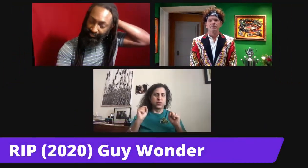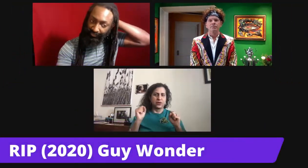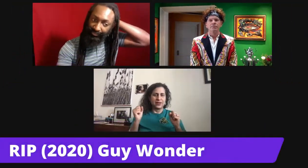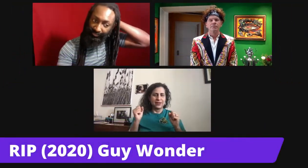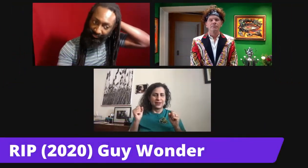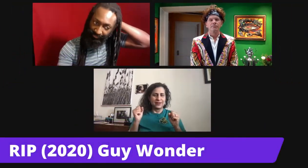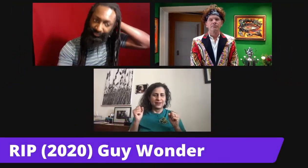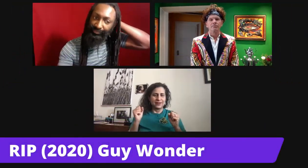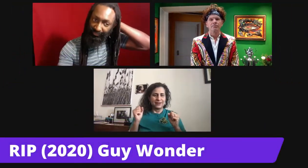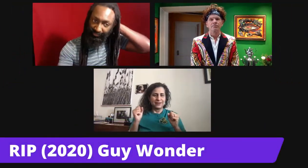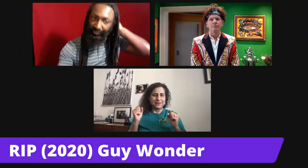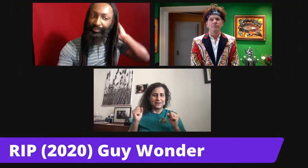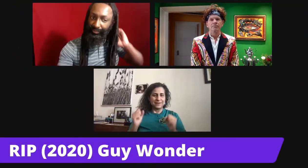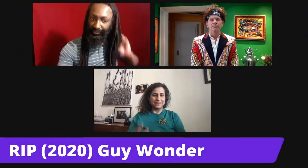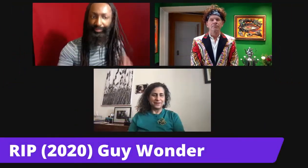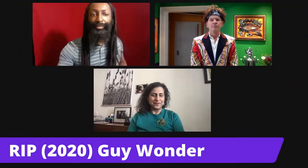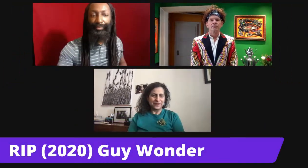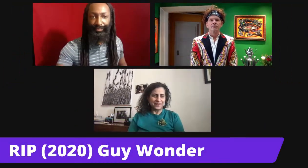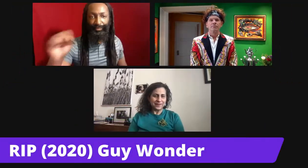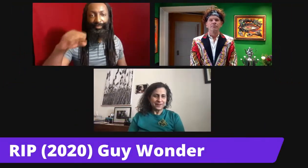portrayed the deaf experience.